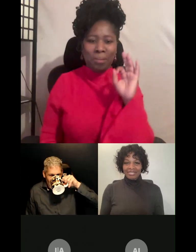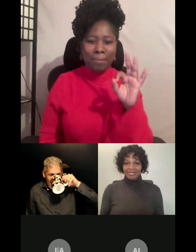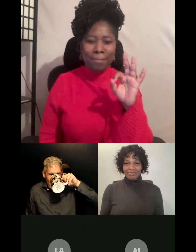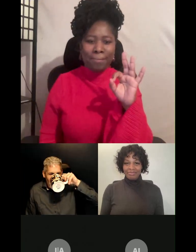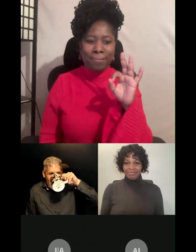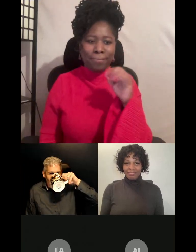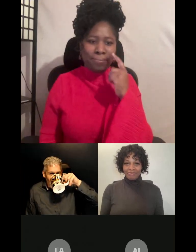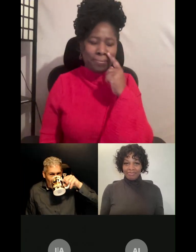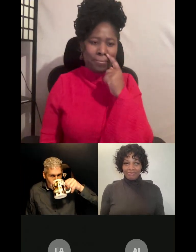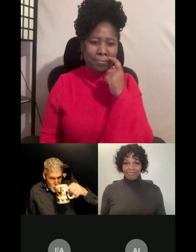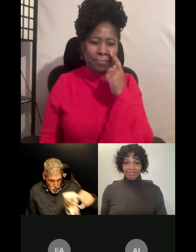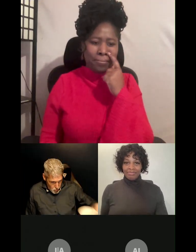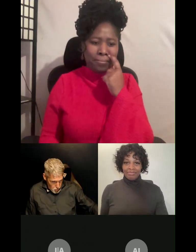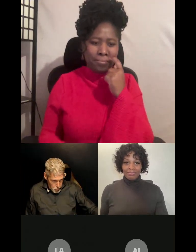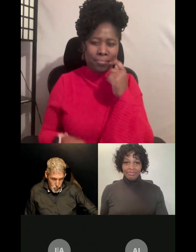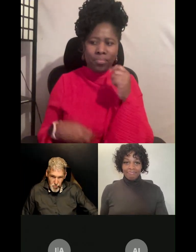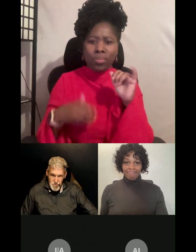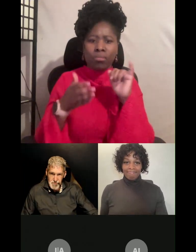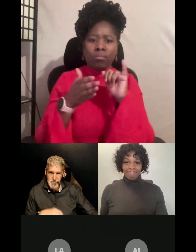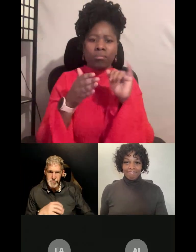Hopefully we see that soon.